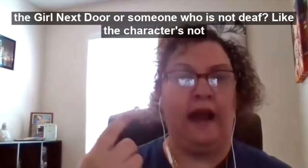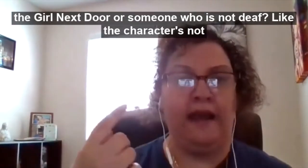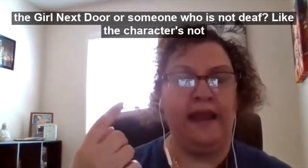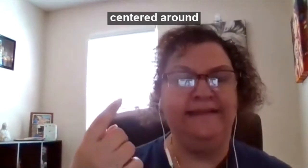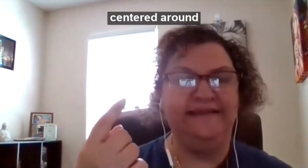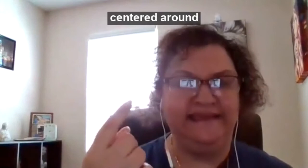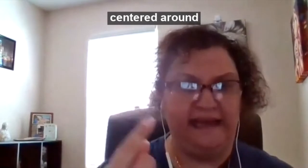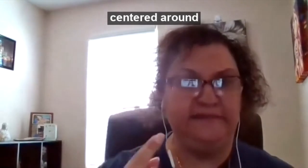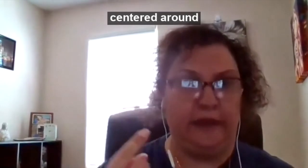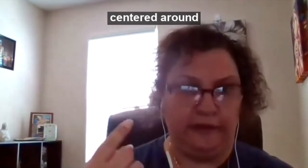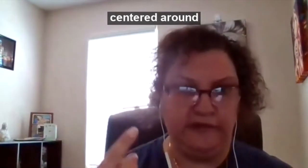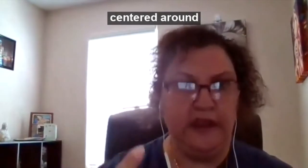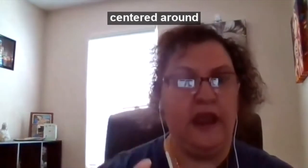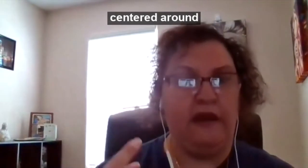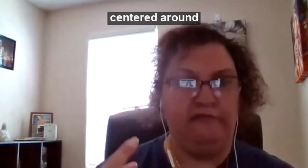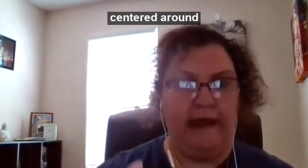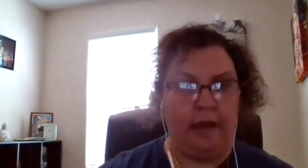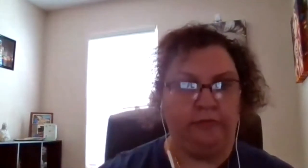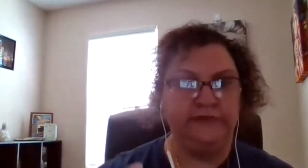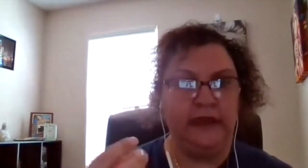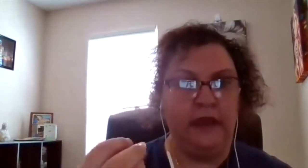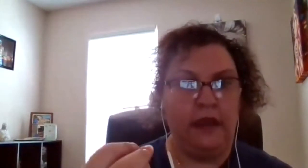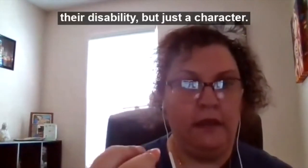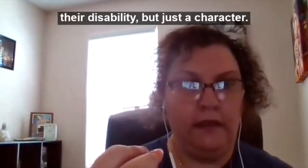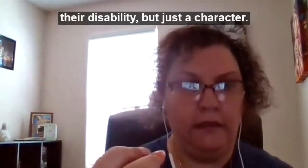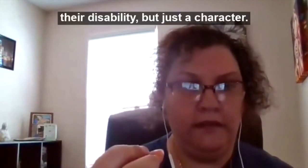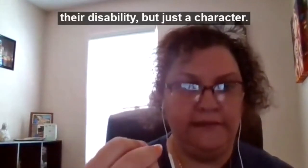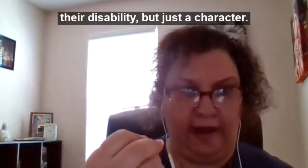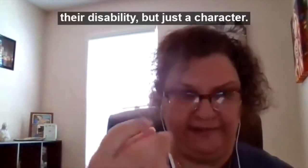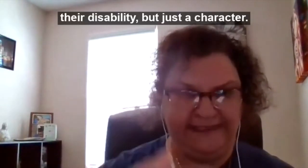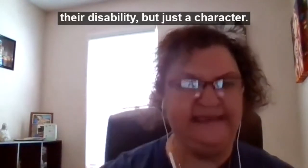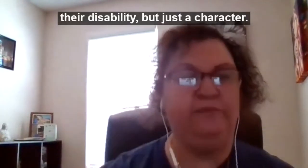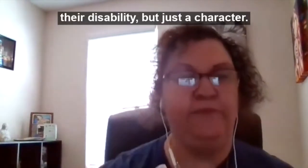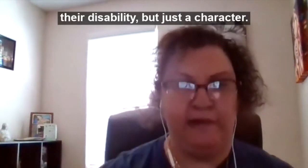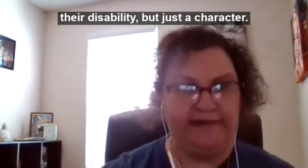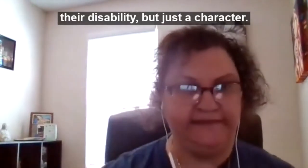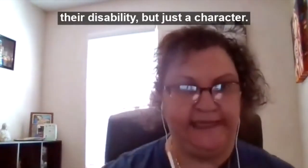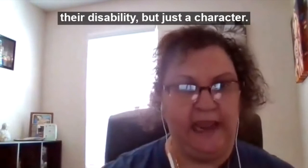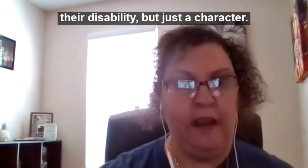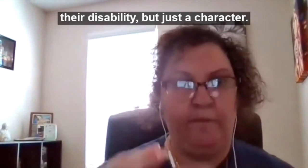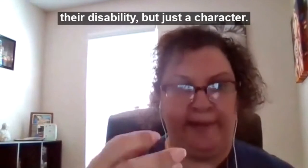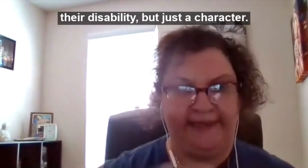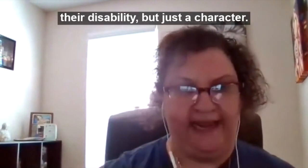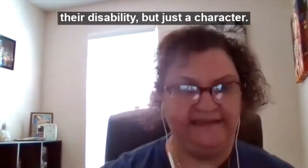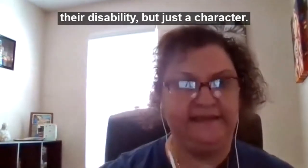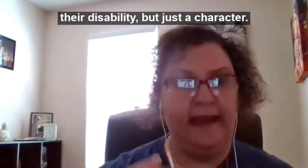not centered around their disability, but just